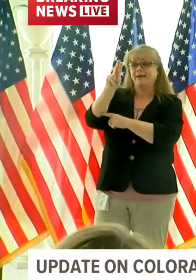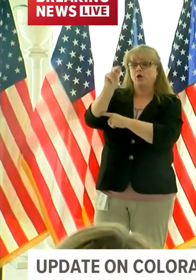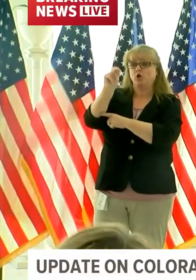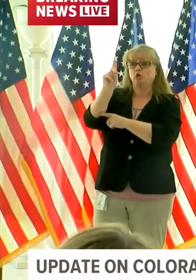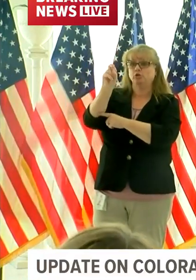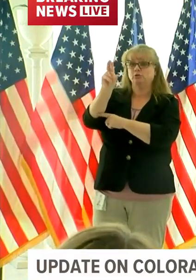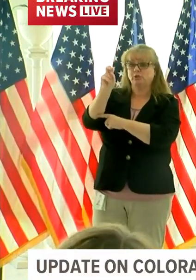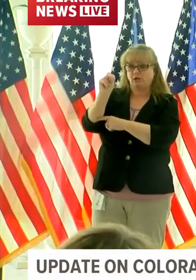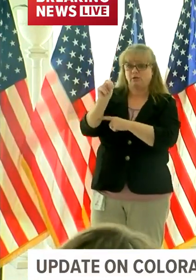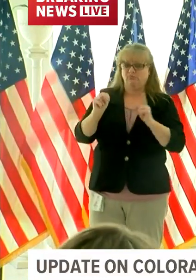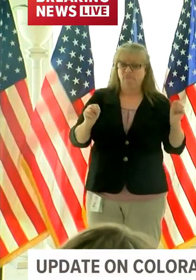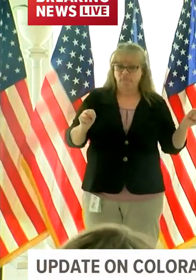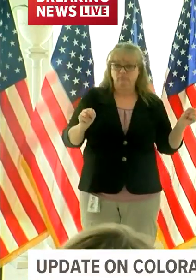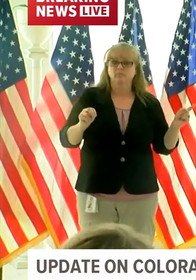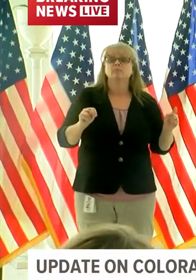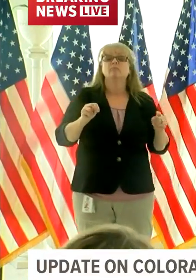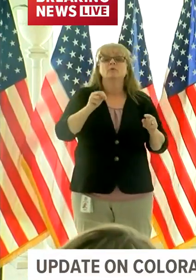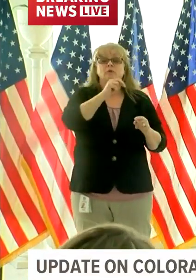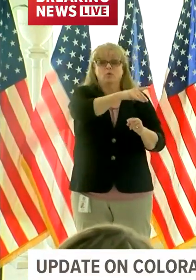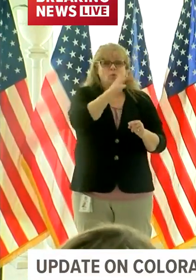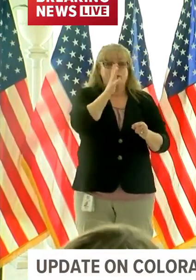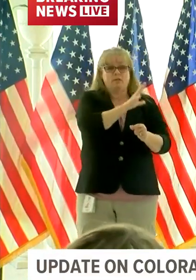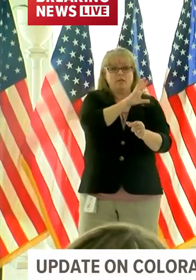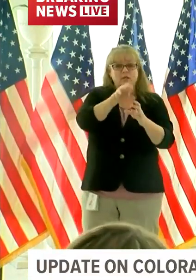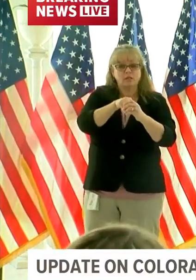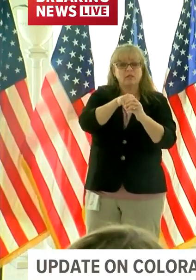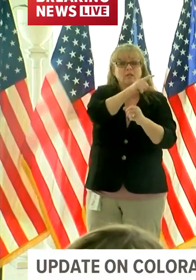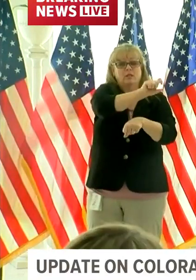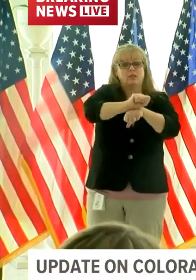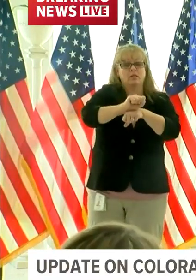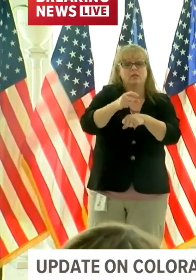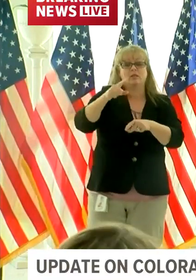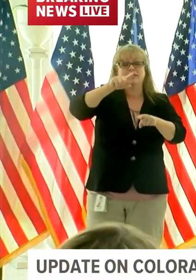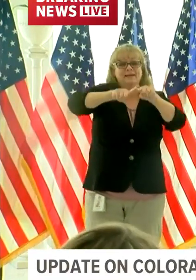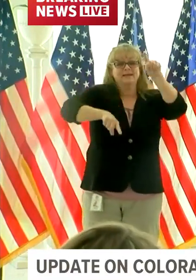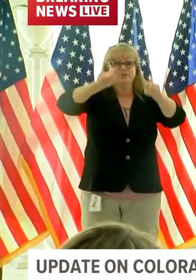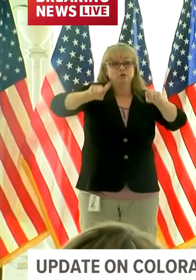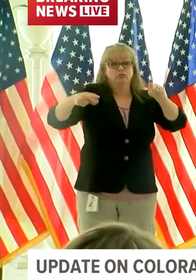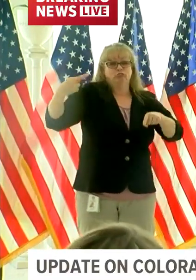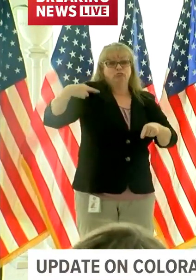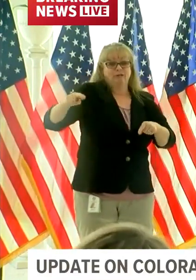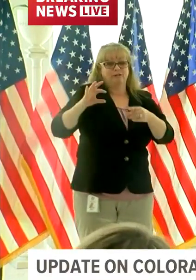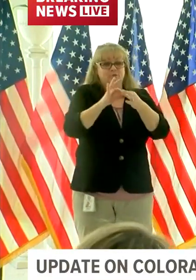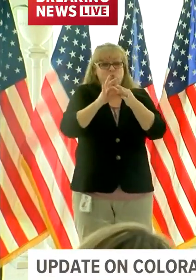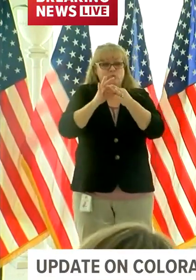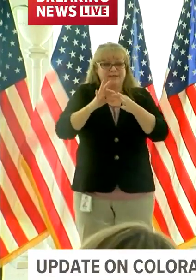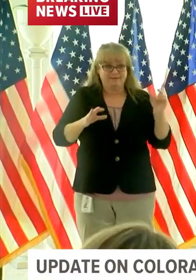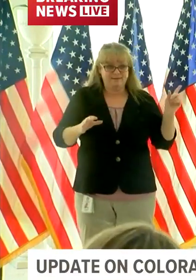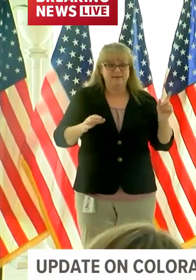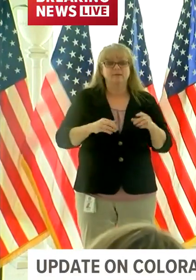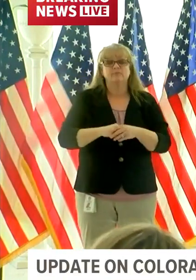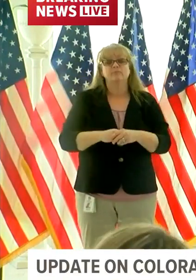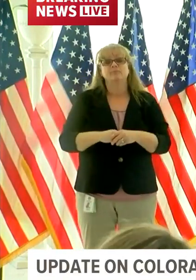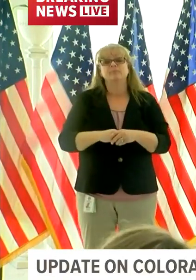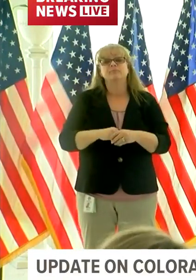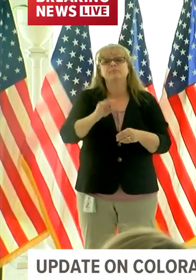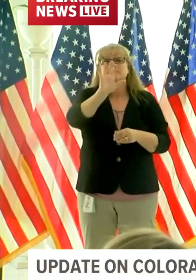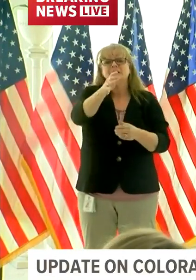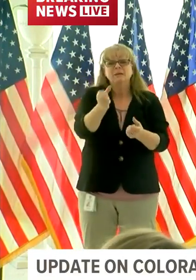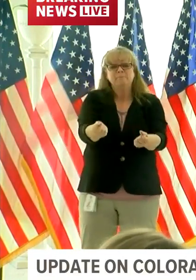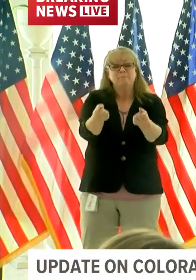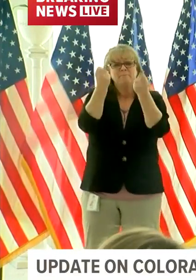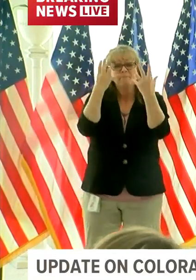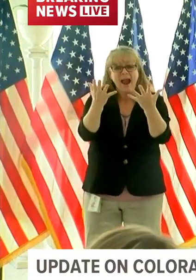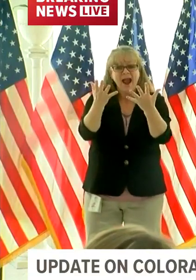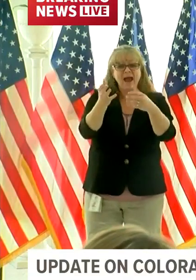Governor's Clergy Council. And many larger churches requested, how do we do a drive-in service where